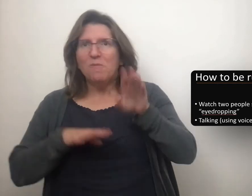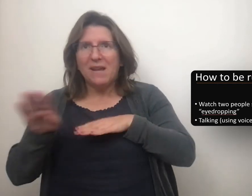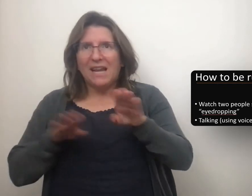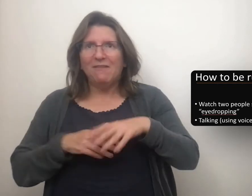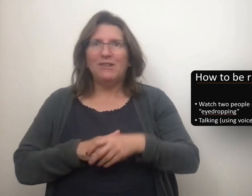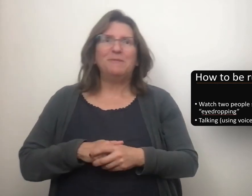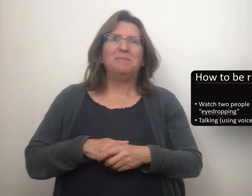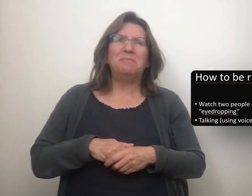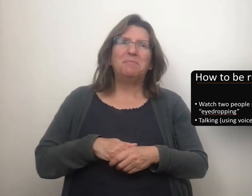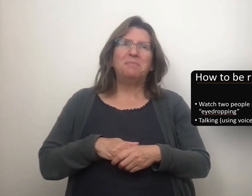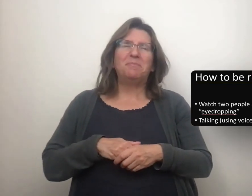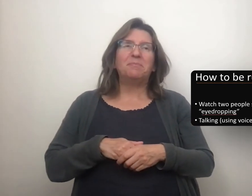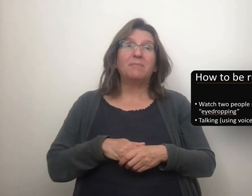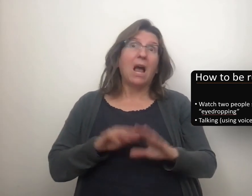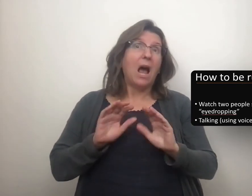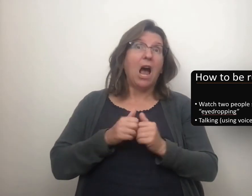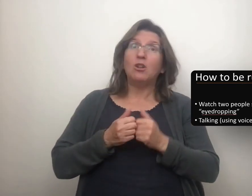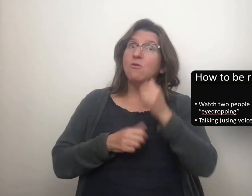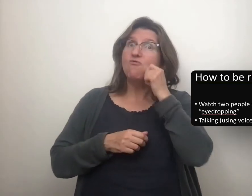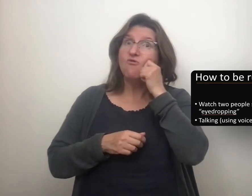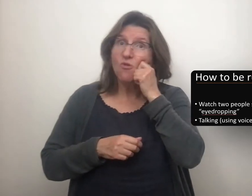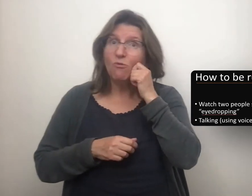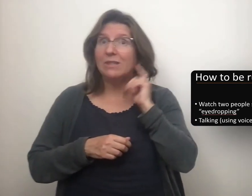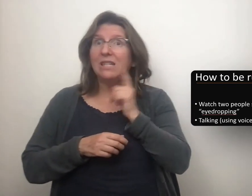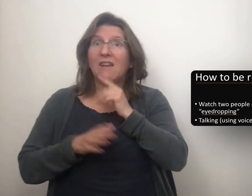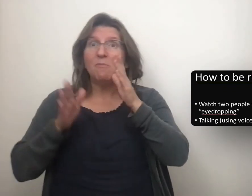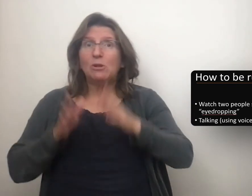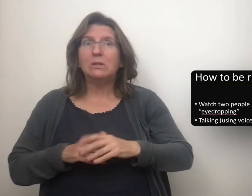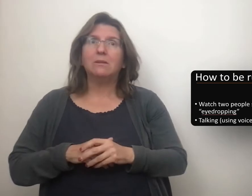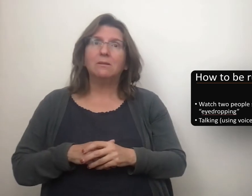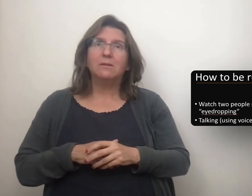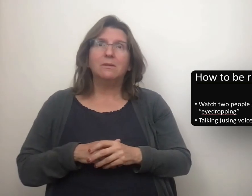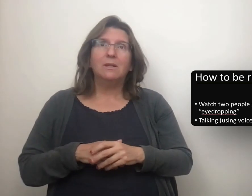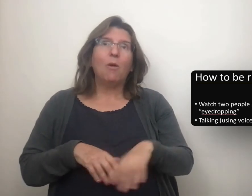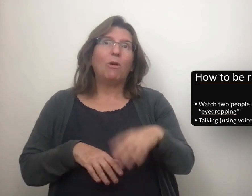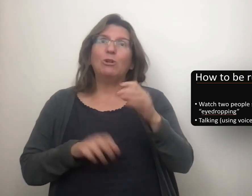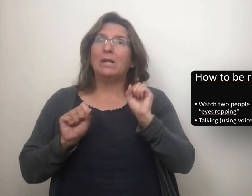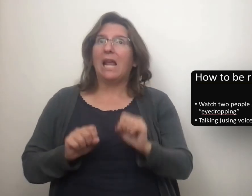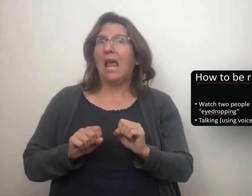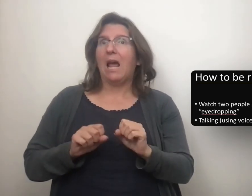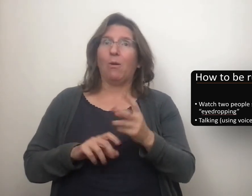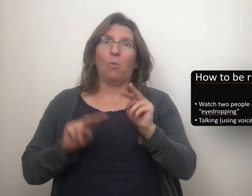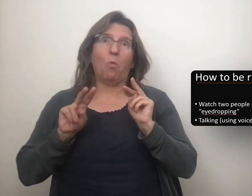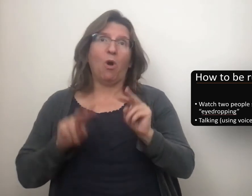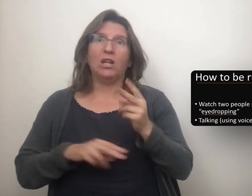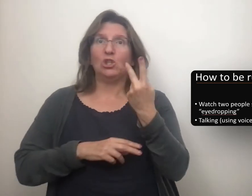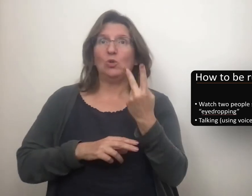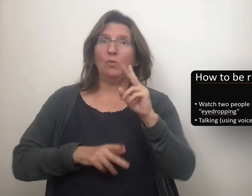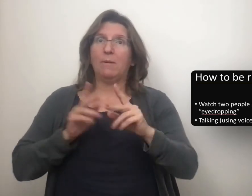Let's talk a little bit about rude behaviors. What would be considered rude in the deaf community?